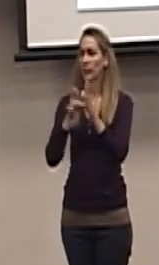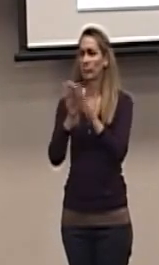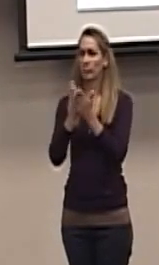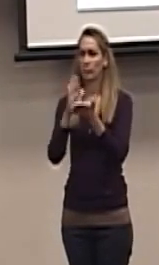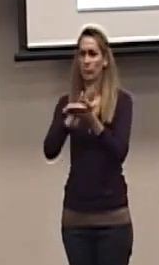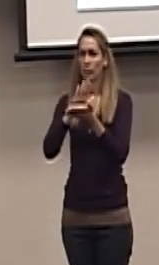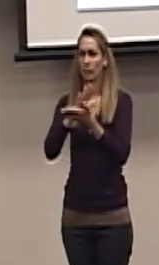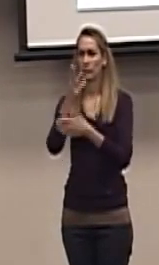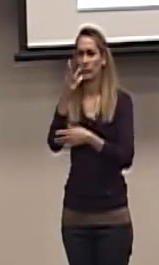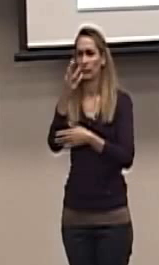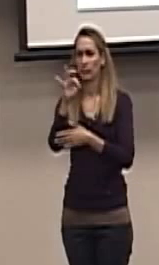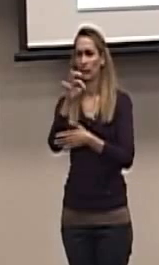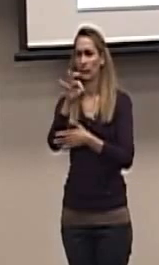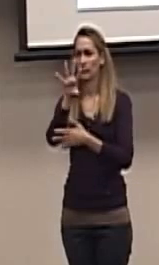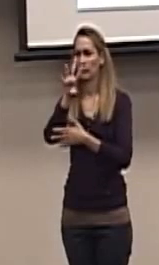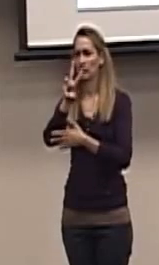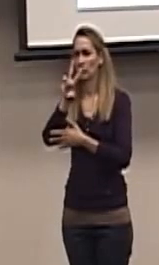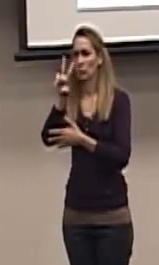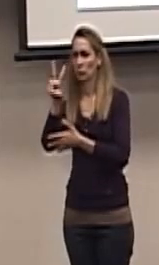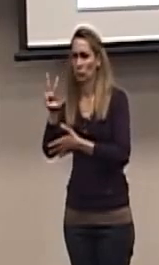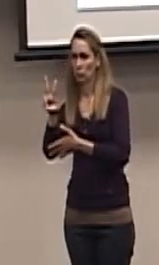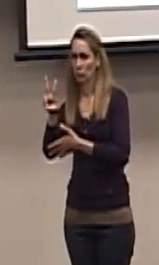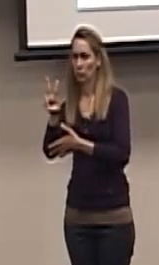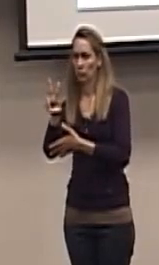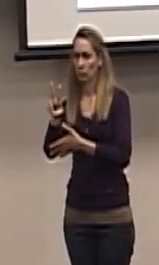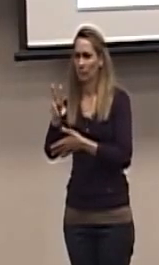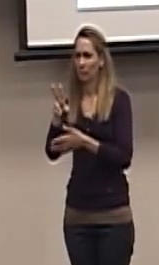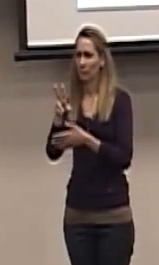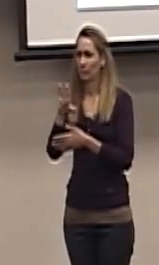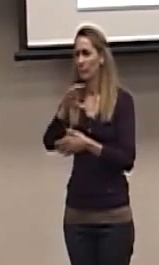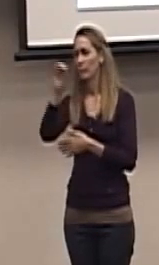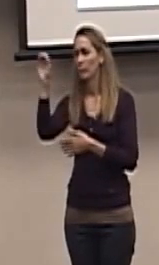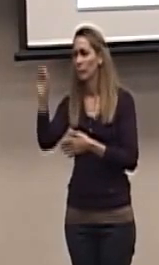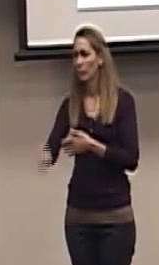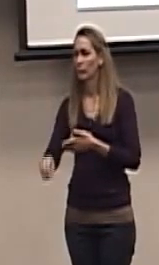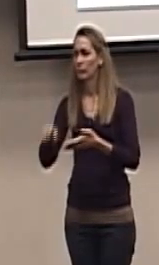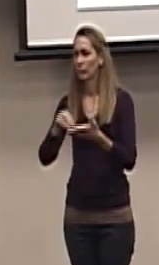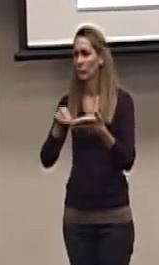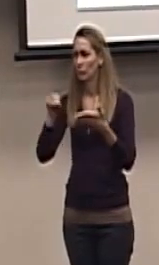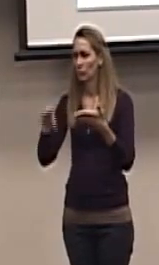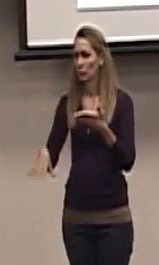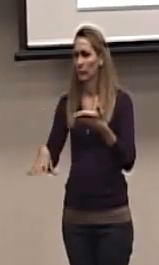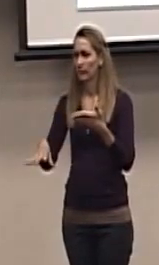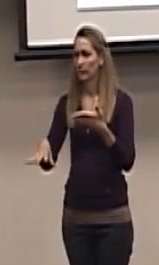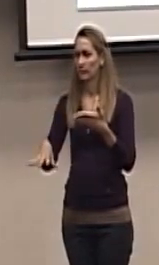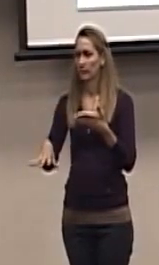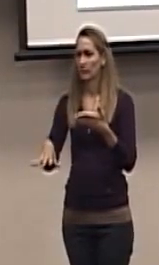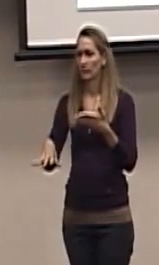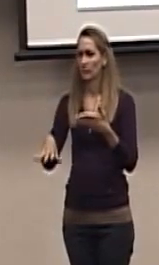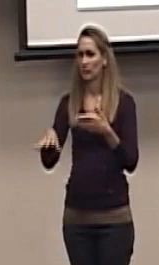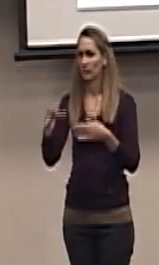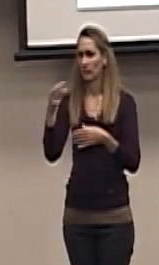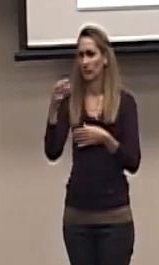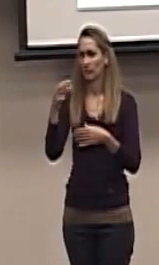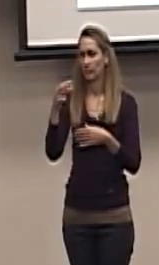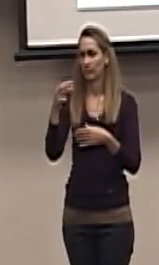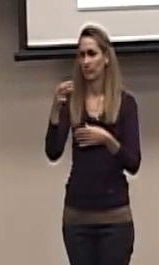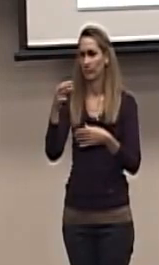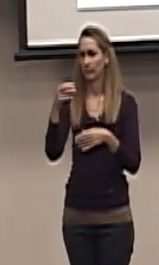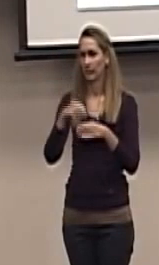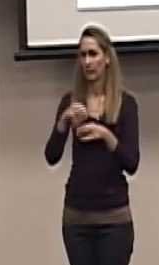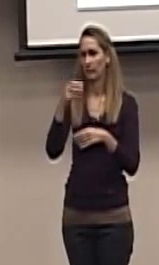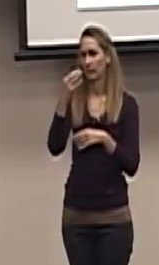These constitute the pioneering students that were enrolled in 1962 through